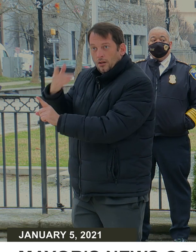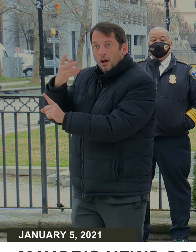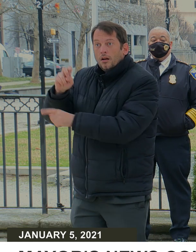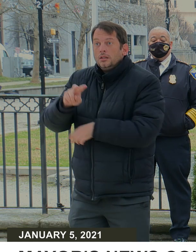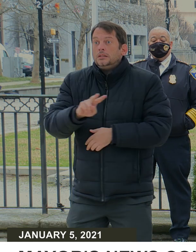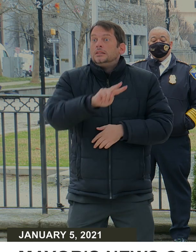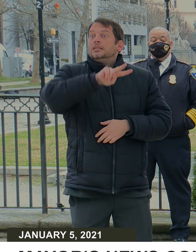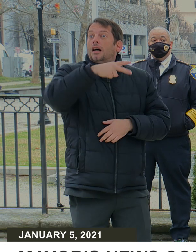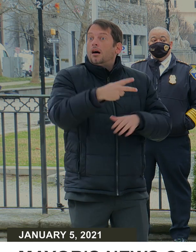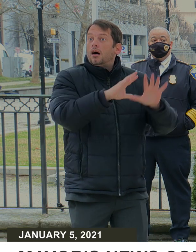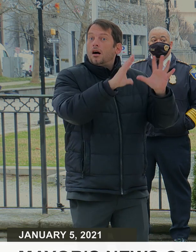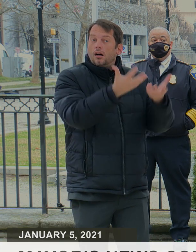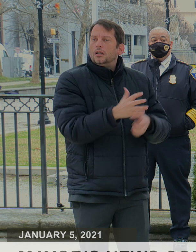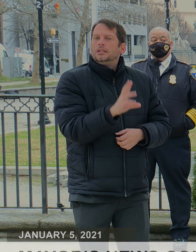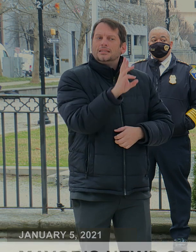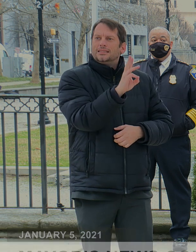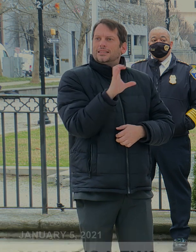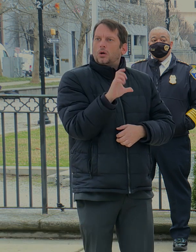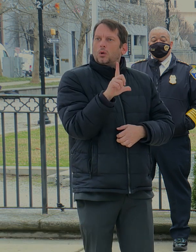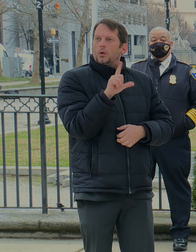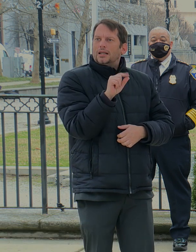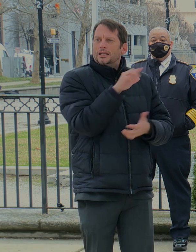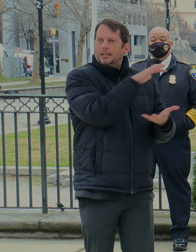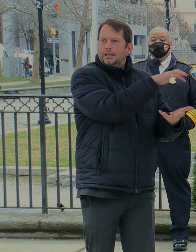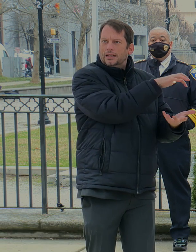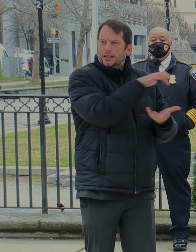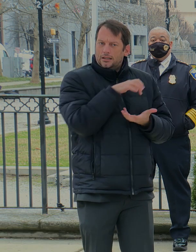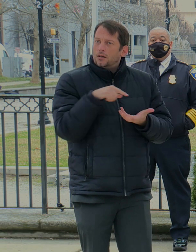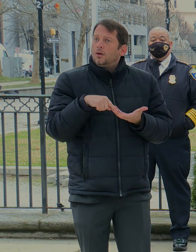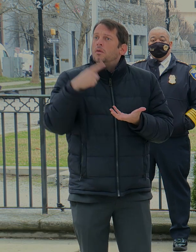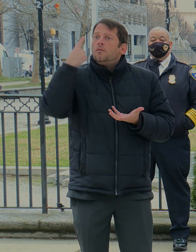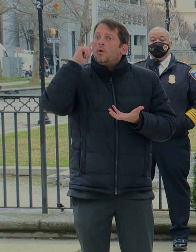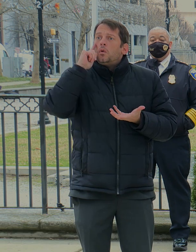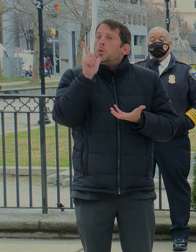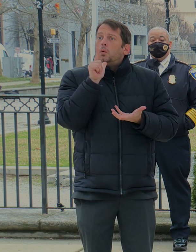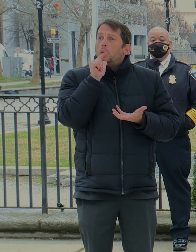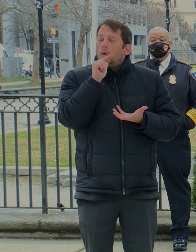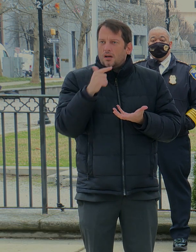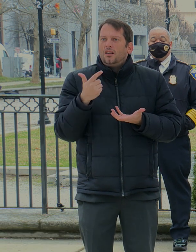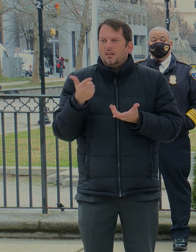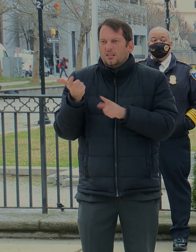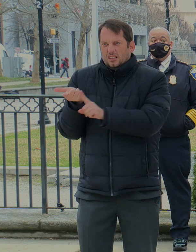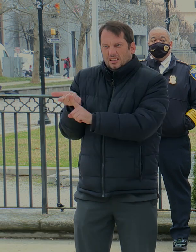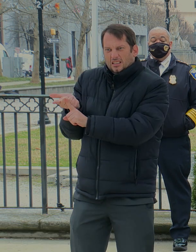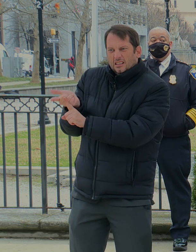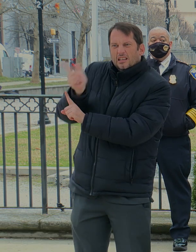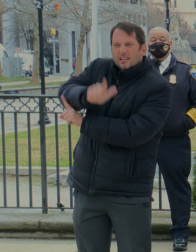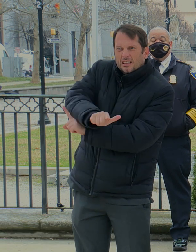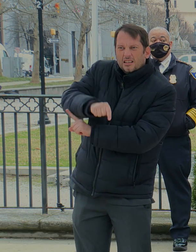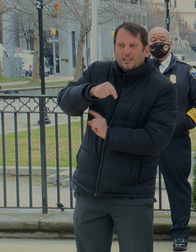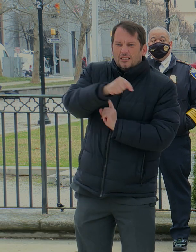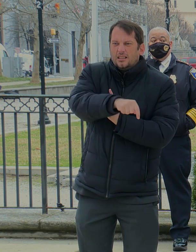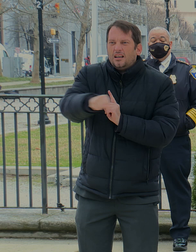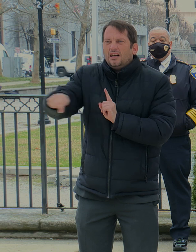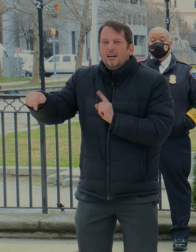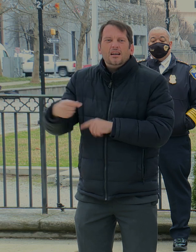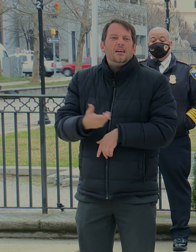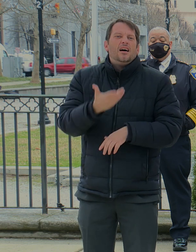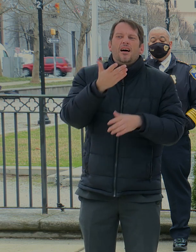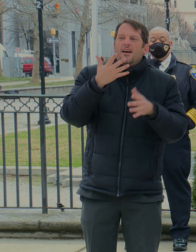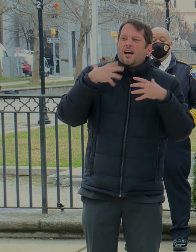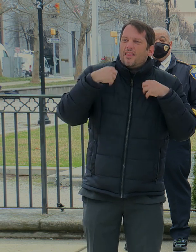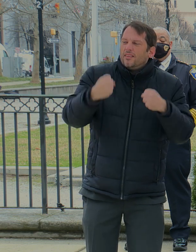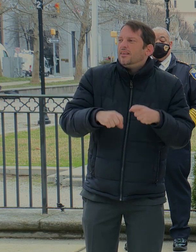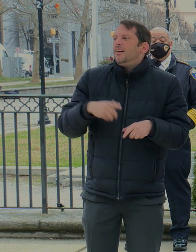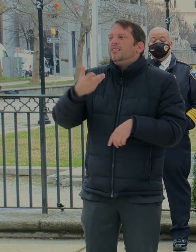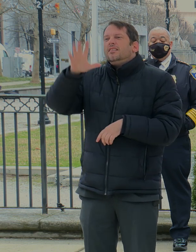last week, and we will begin using those doses today to vaccinate healthcare workers and our first responders. Health Department staff